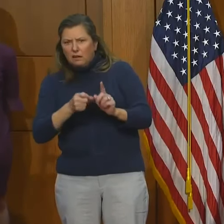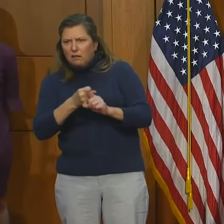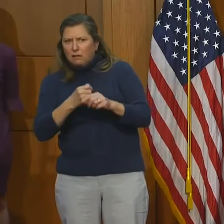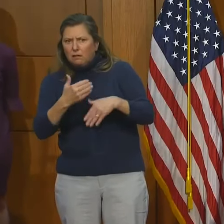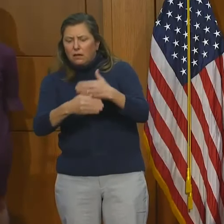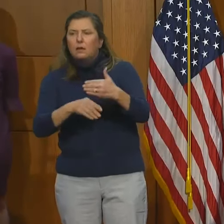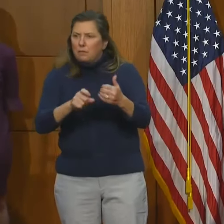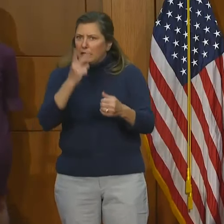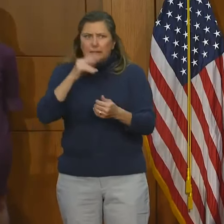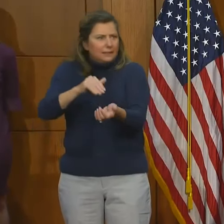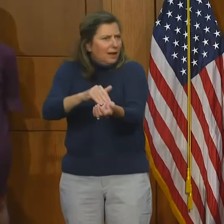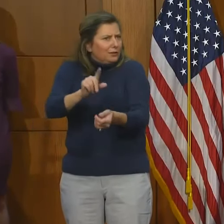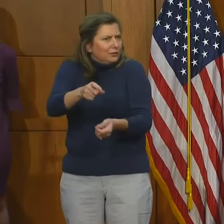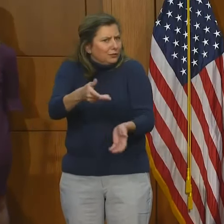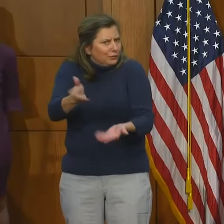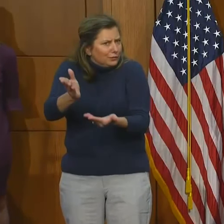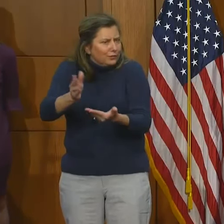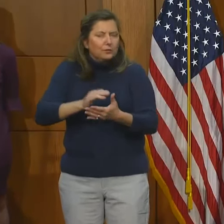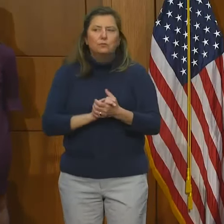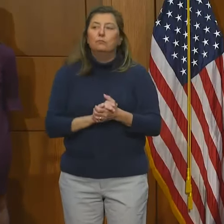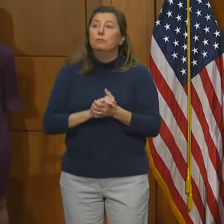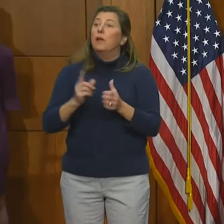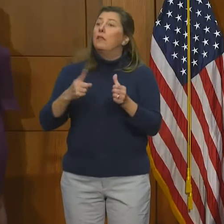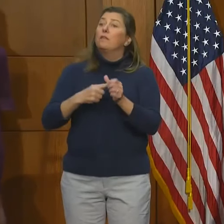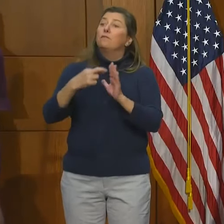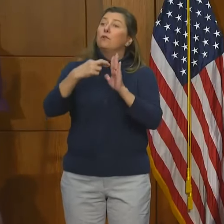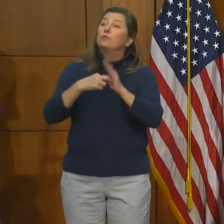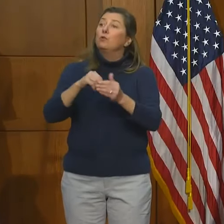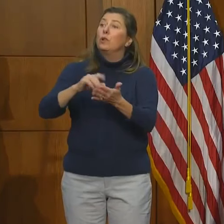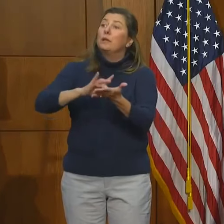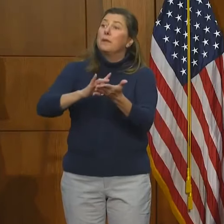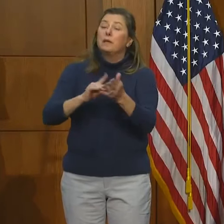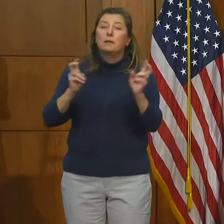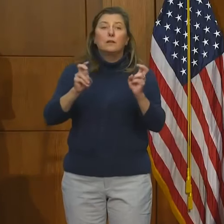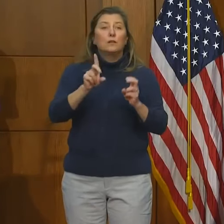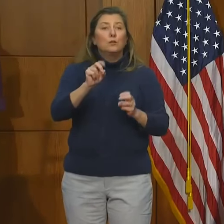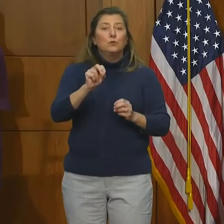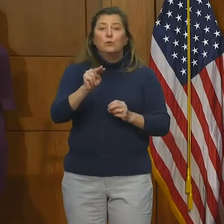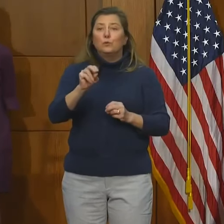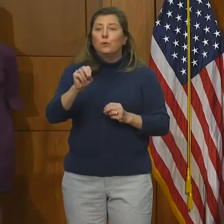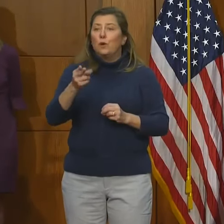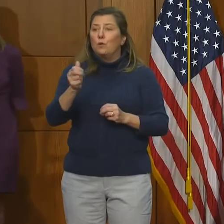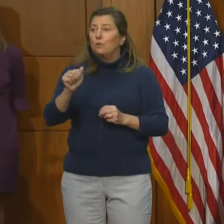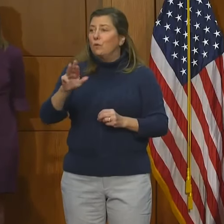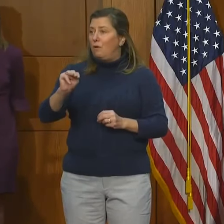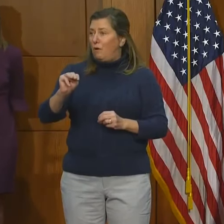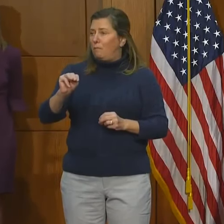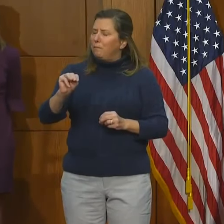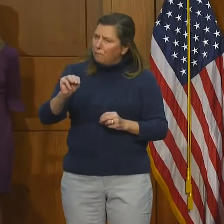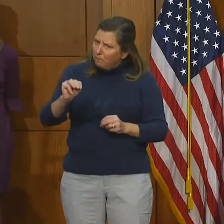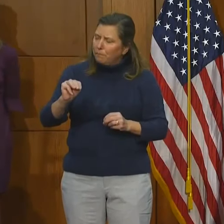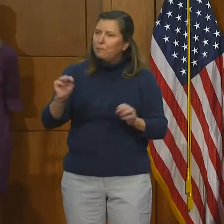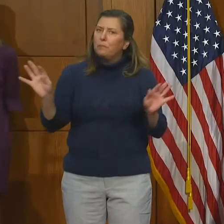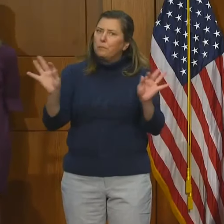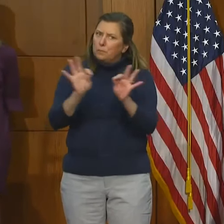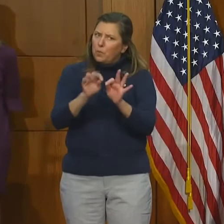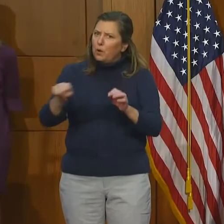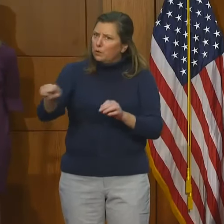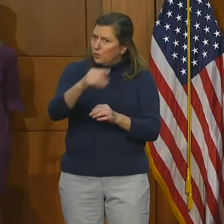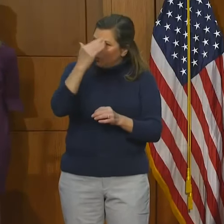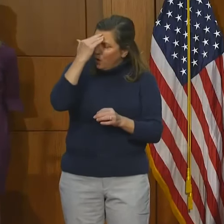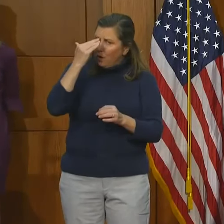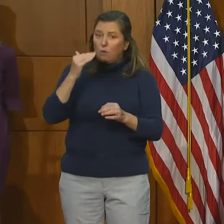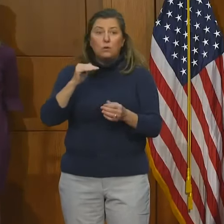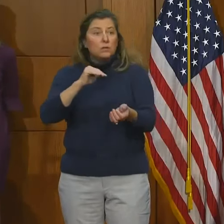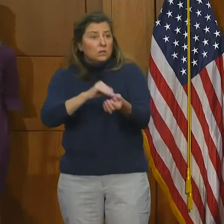doctor. The first rule of medicine is first do no harm. And I want Virginia's patients to know that their doctor's